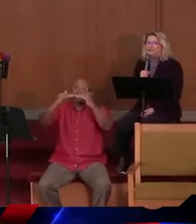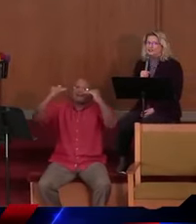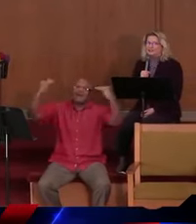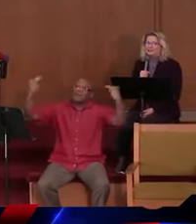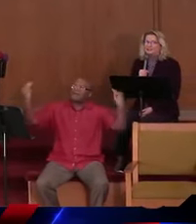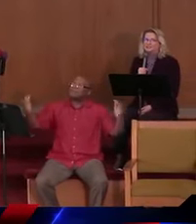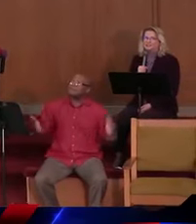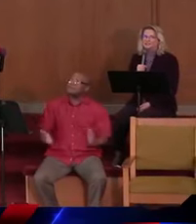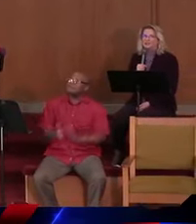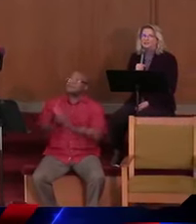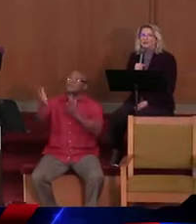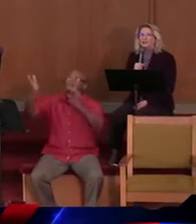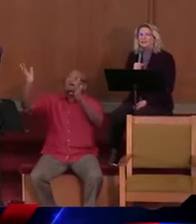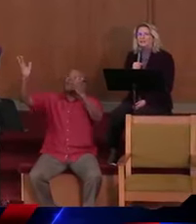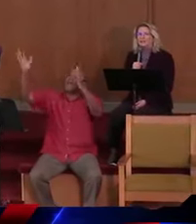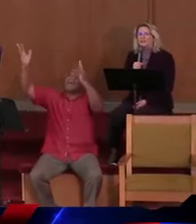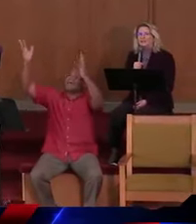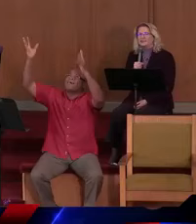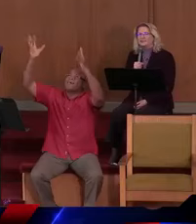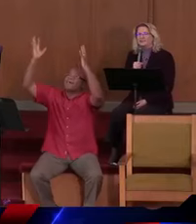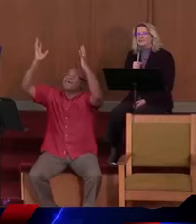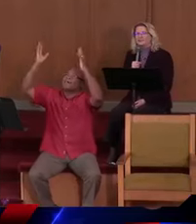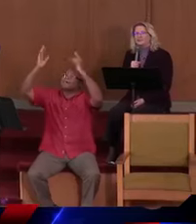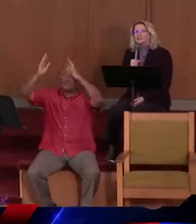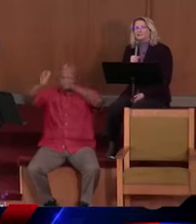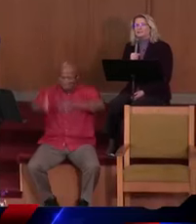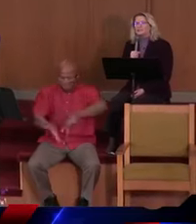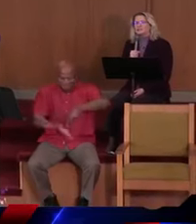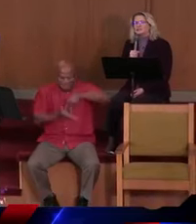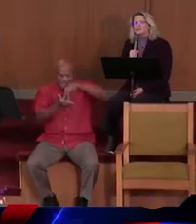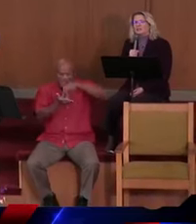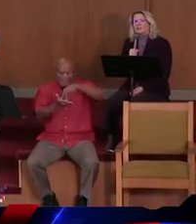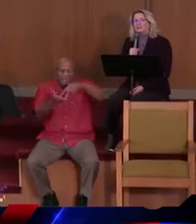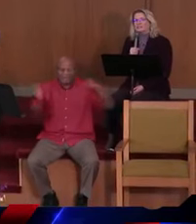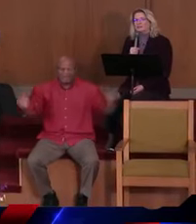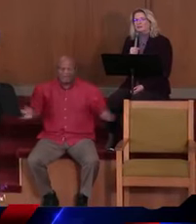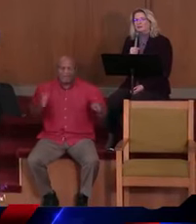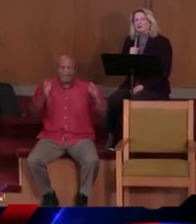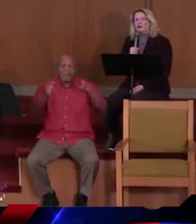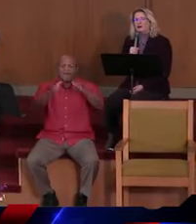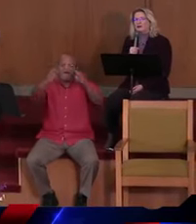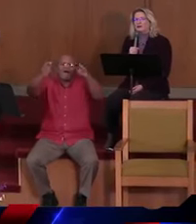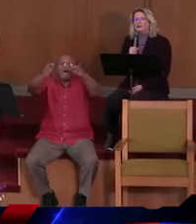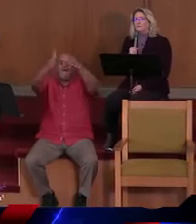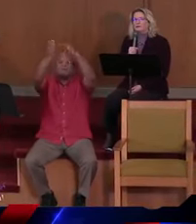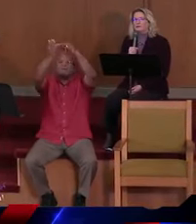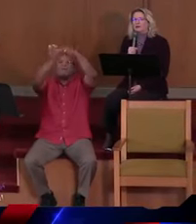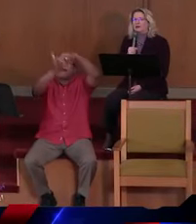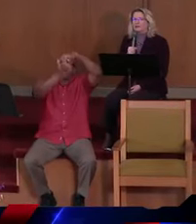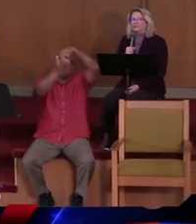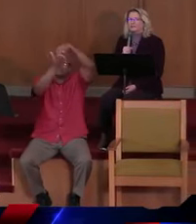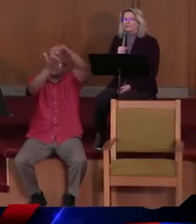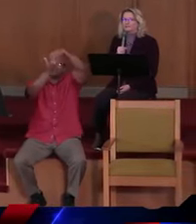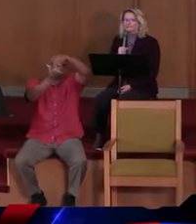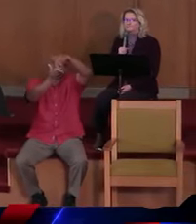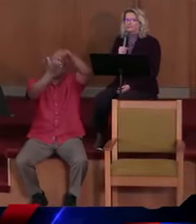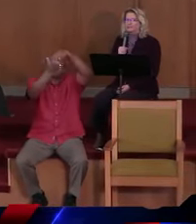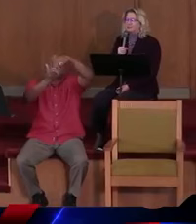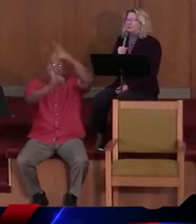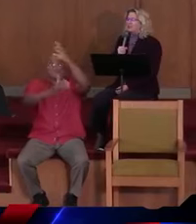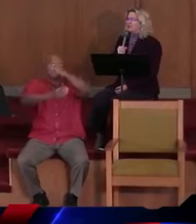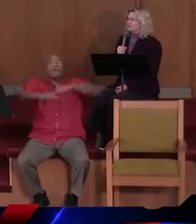higher place of praise, to stand upon the